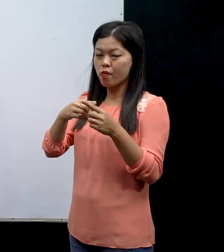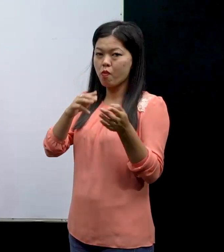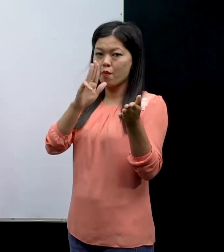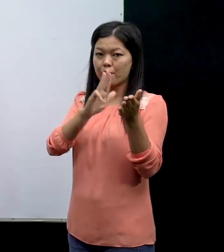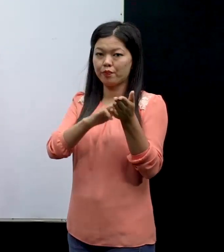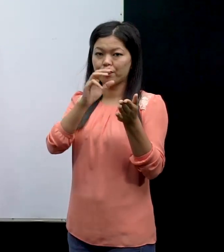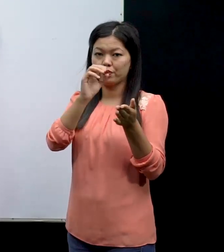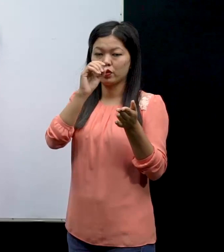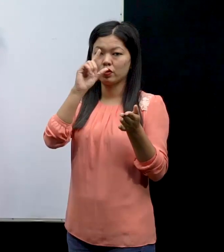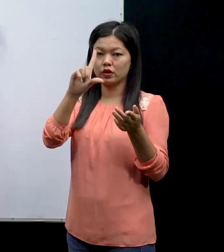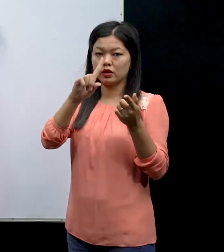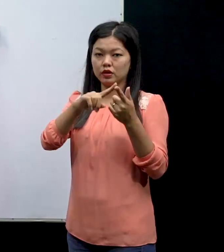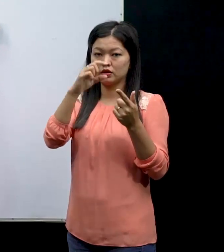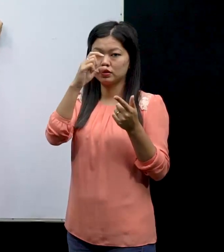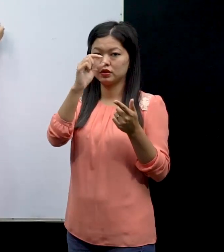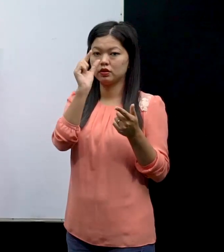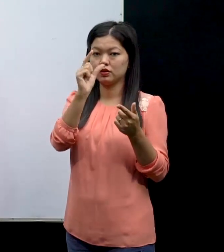molecular mass